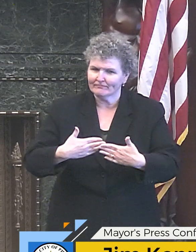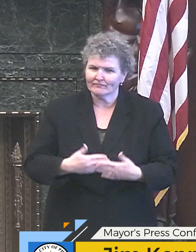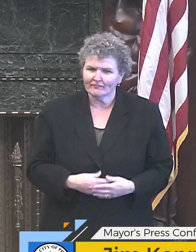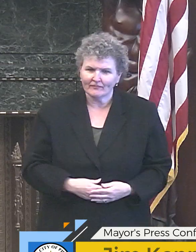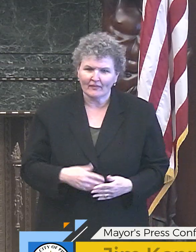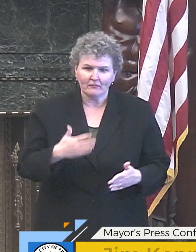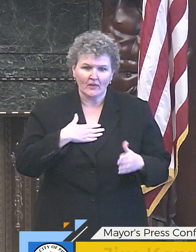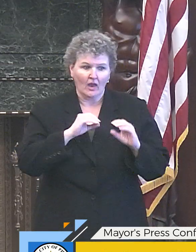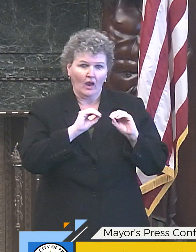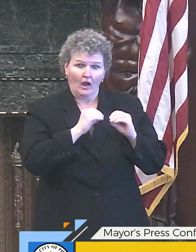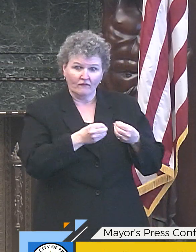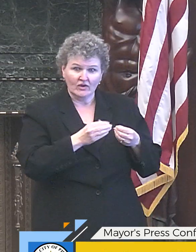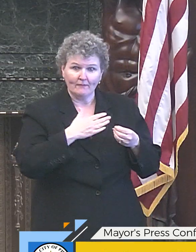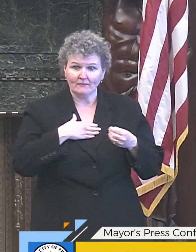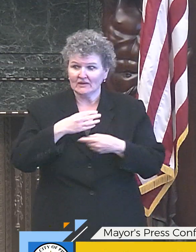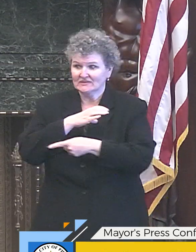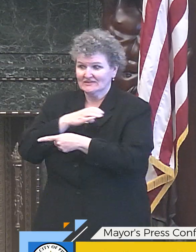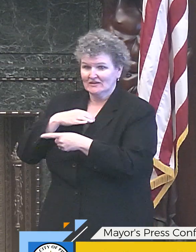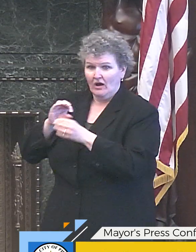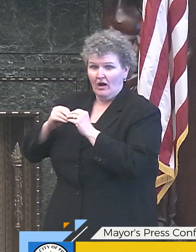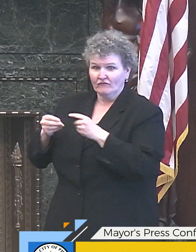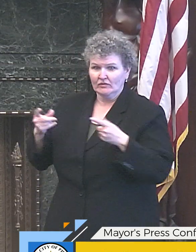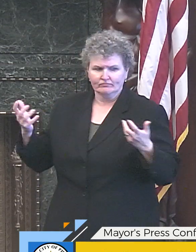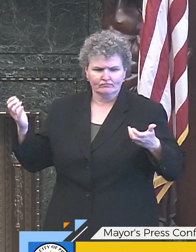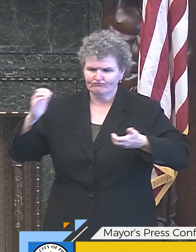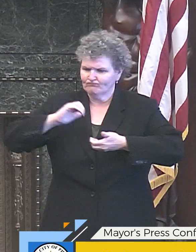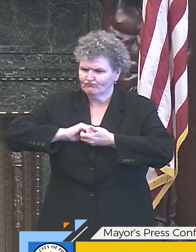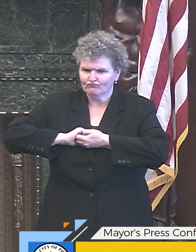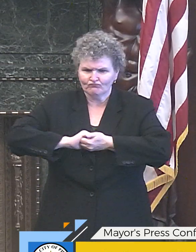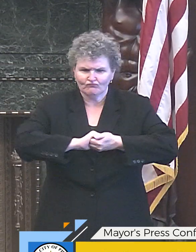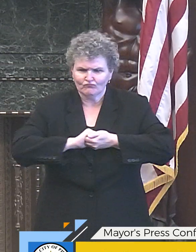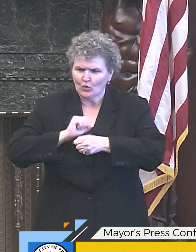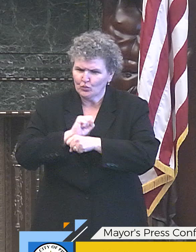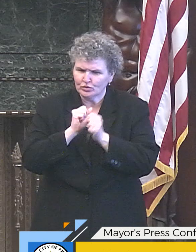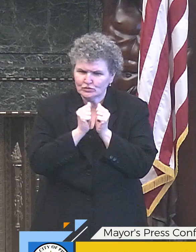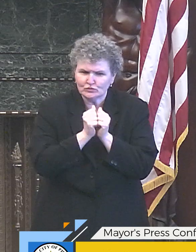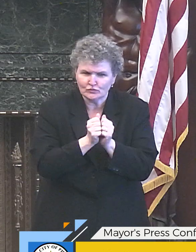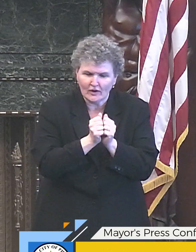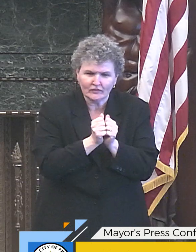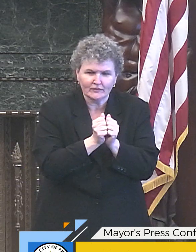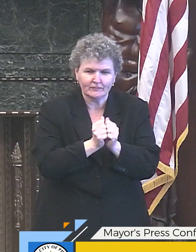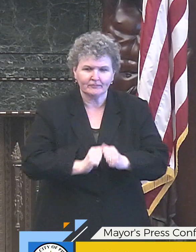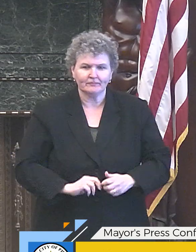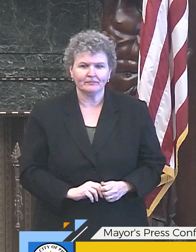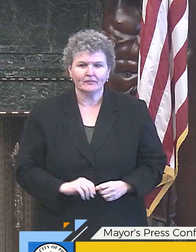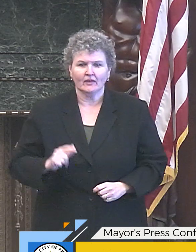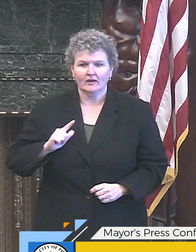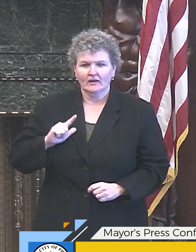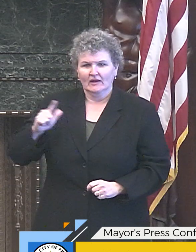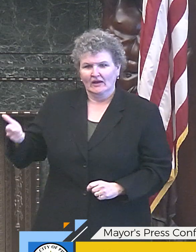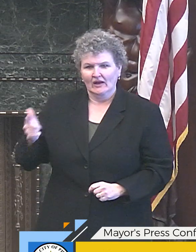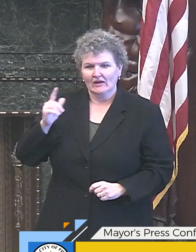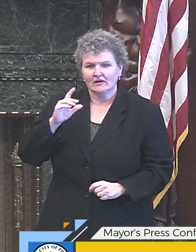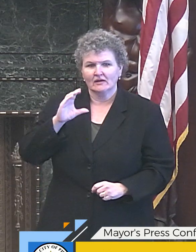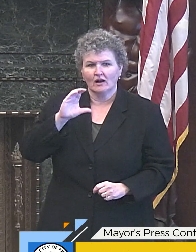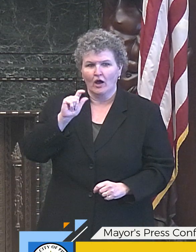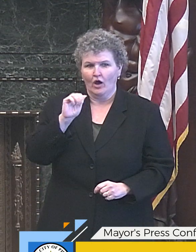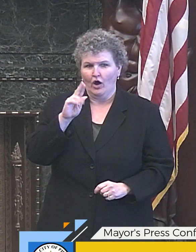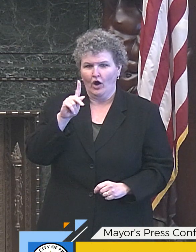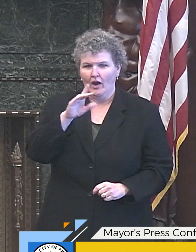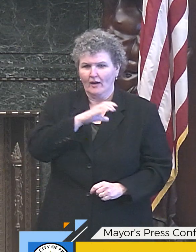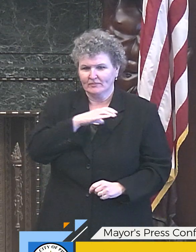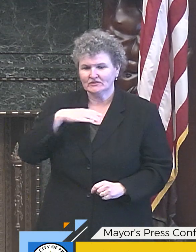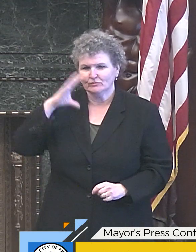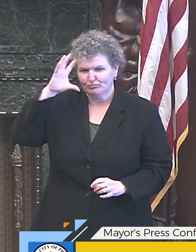manage this difficult situation. Now I'd like to give Council President Clark the opportunity to say a few words before I sign this measure into law. Council